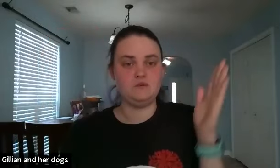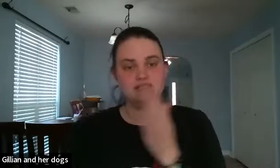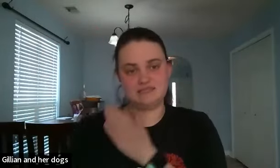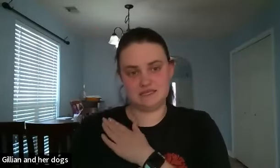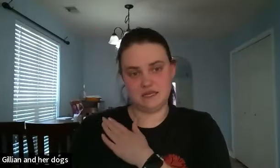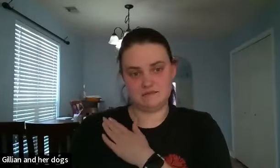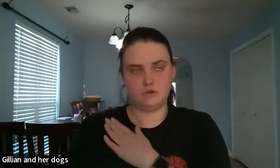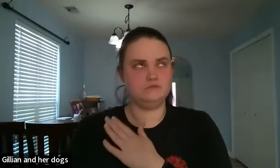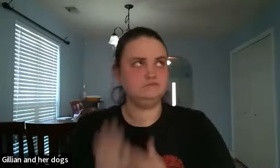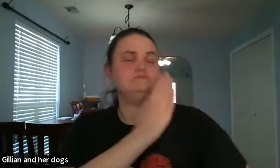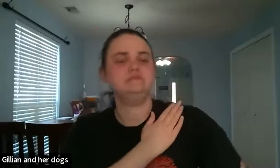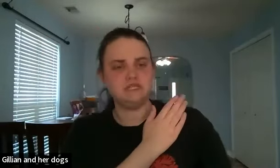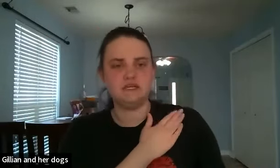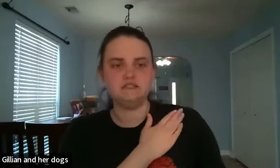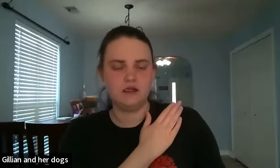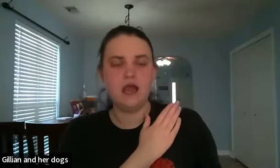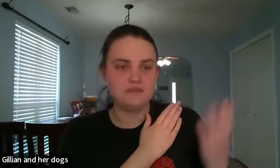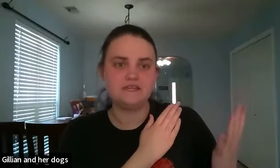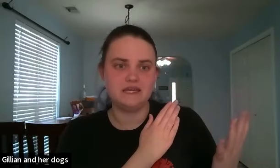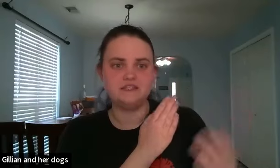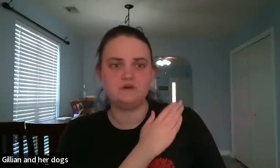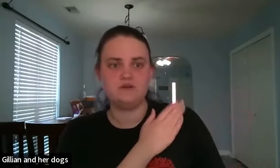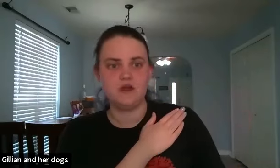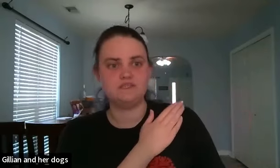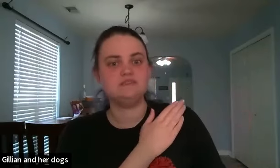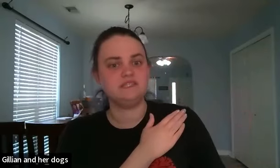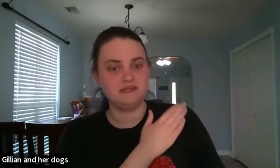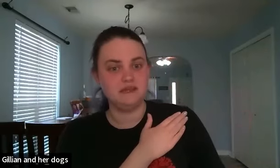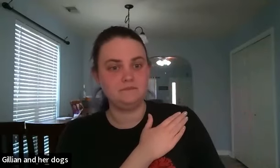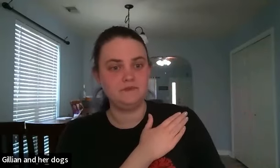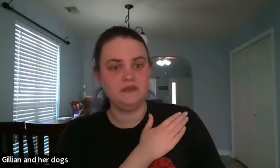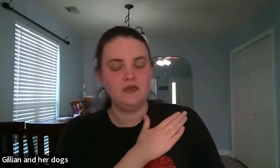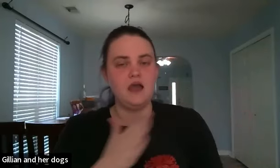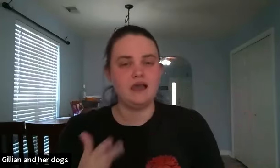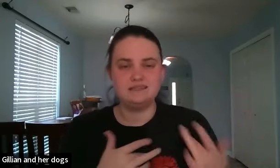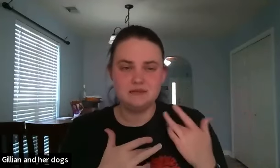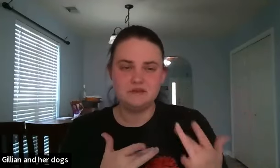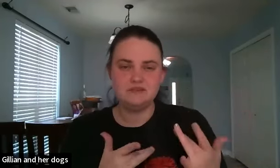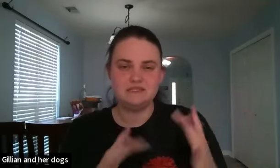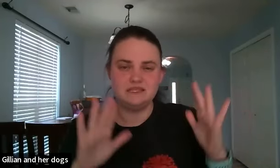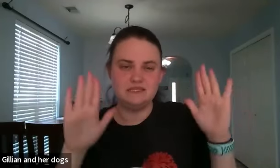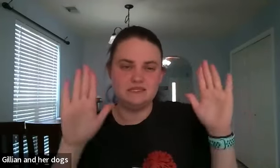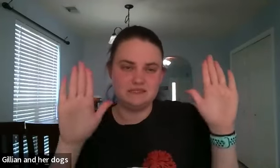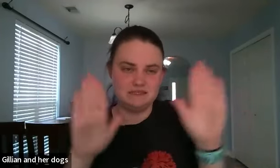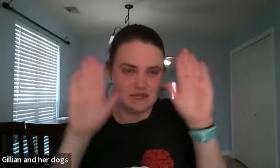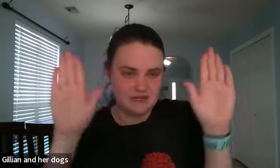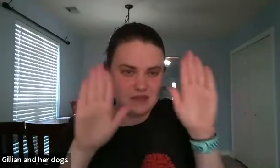one is Sunday. Sorry, I'm left-handed, so I always go the opposite, but Sunday. I typically see Sunday